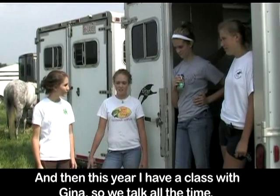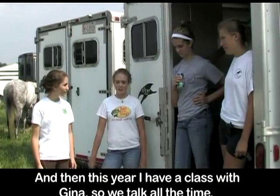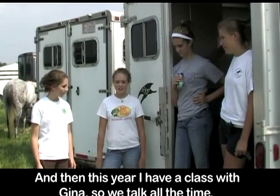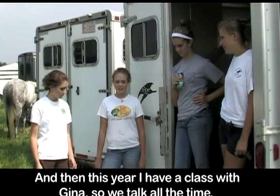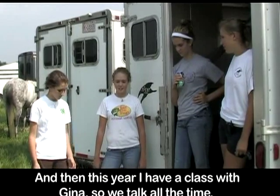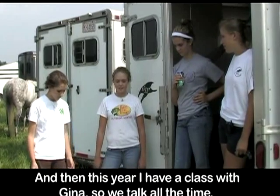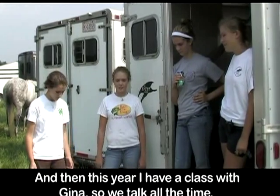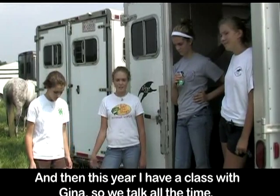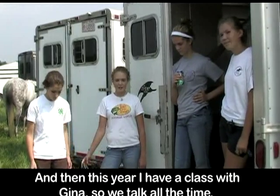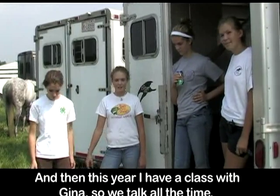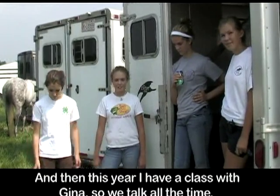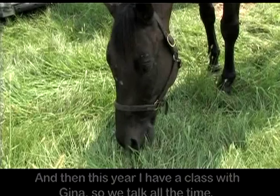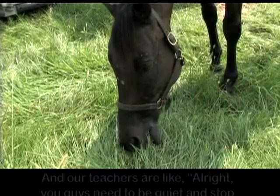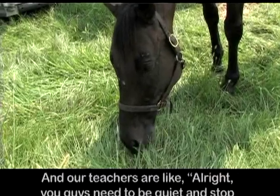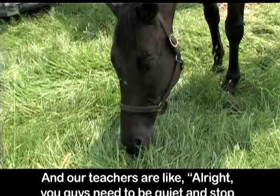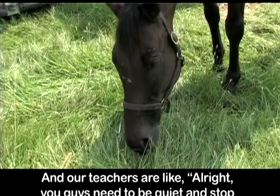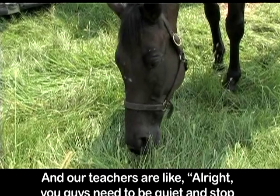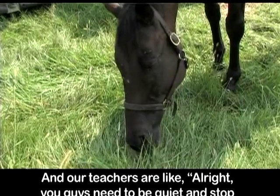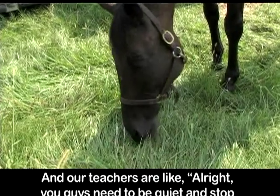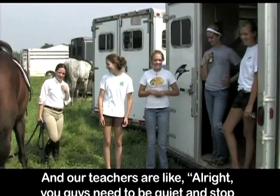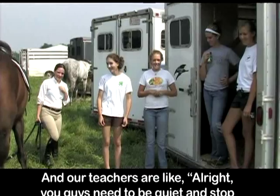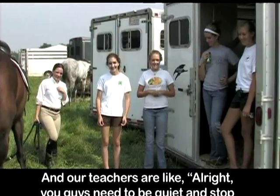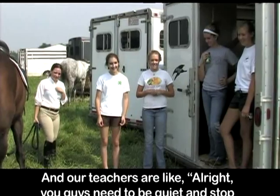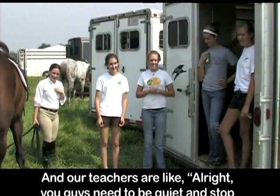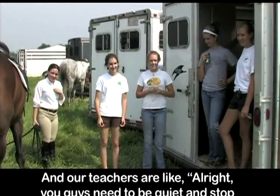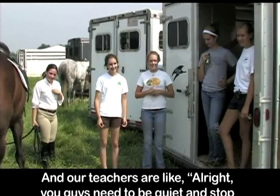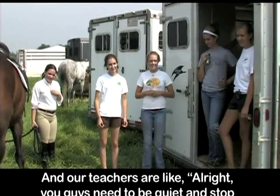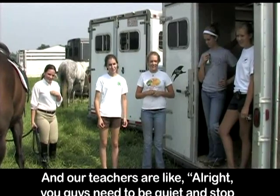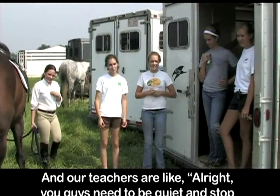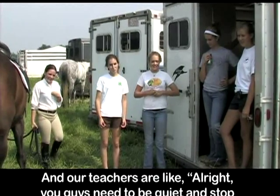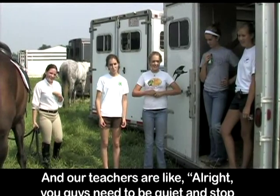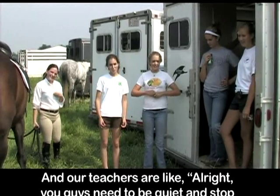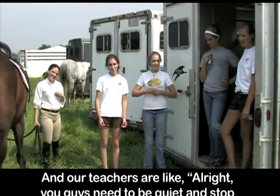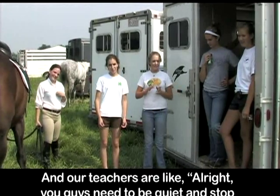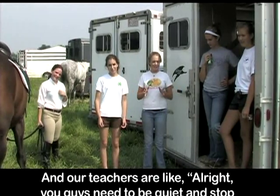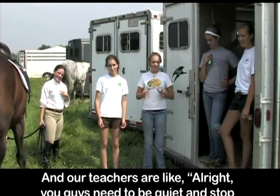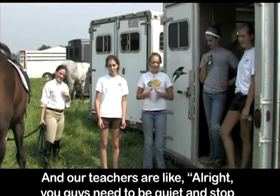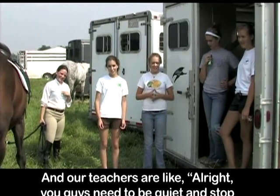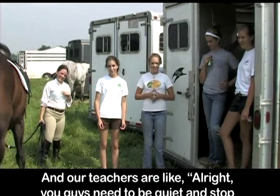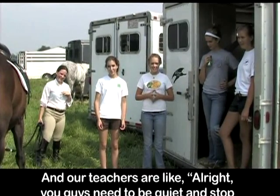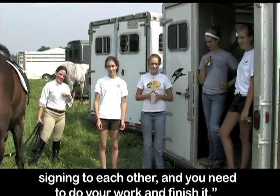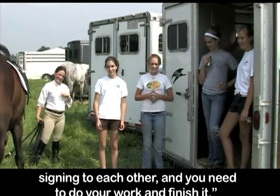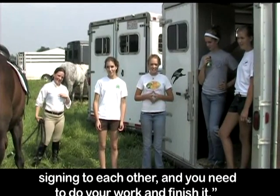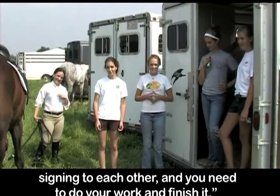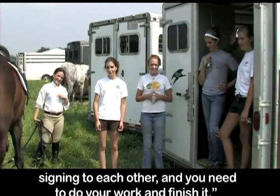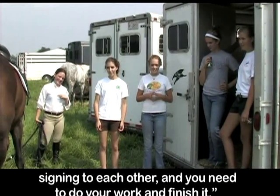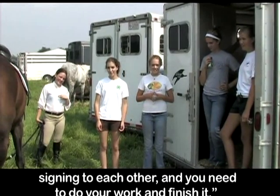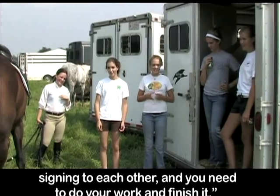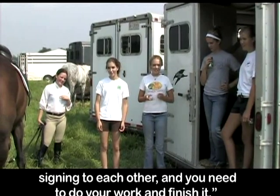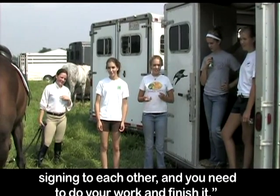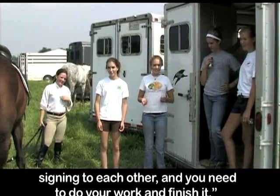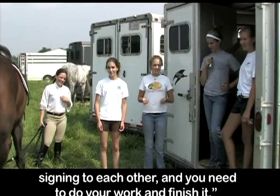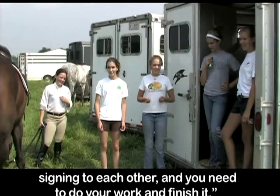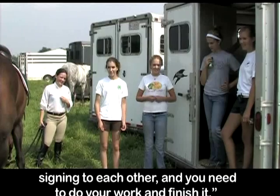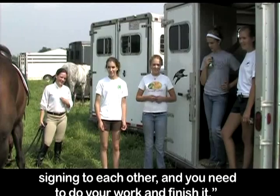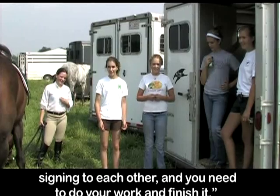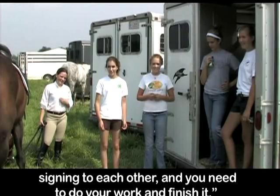Gia, so we talk all the time. And our teacher's like, all right, you guys need to be quiet and stop signing to each other, and you need to do your work and finish